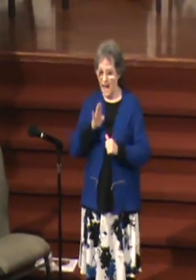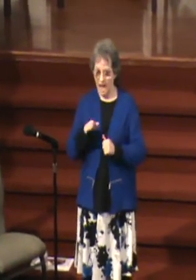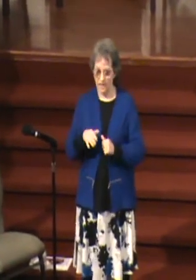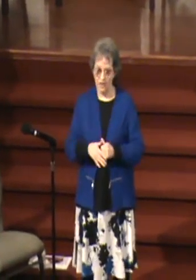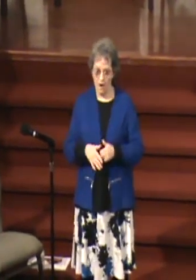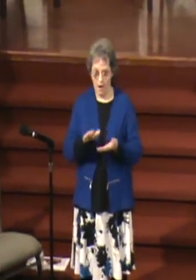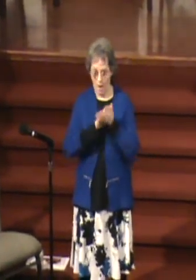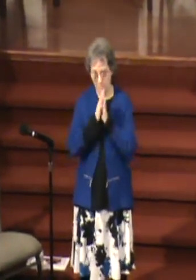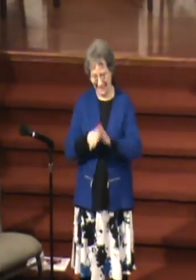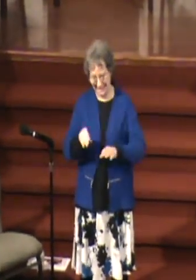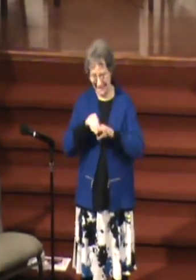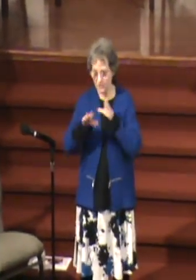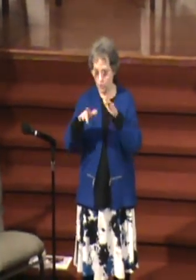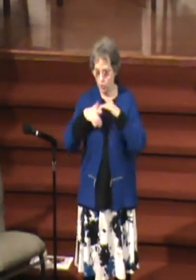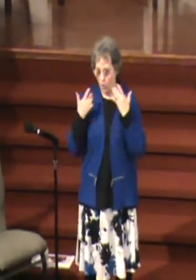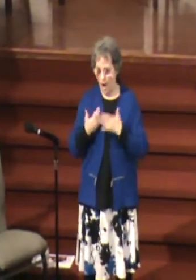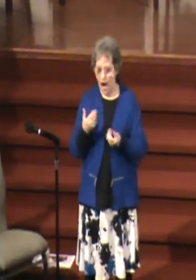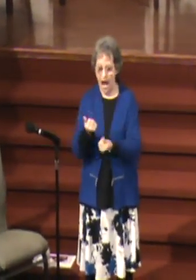your heart, love your Auntie Pie.